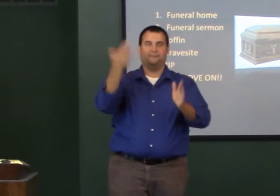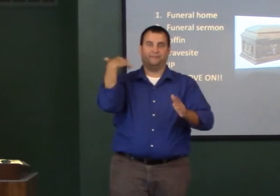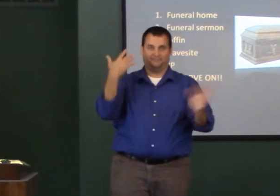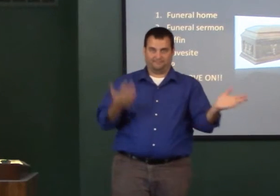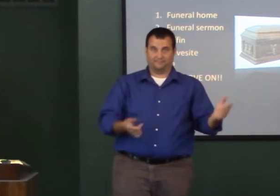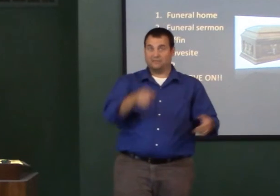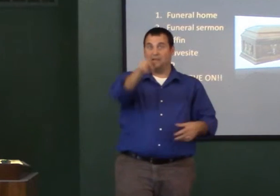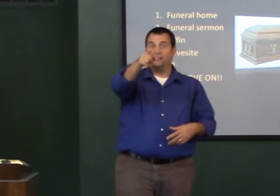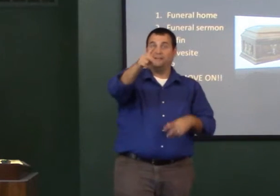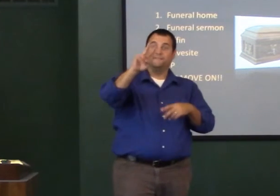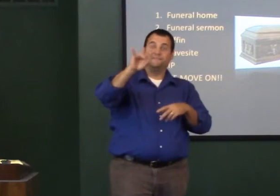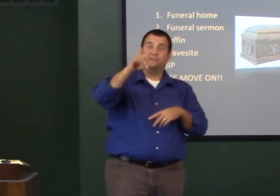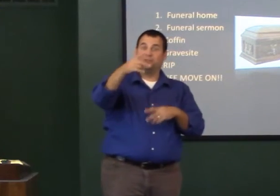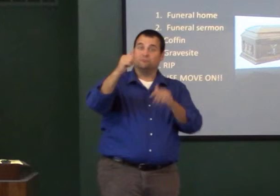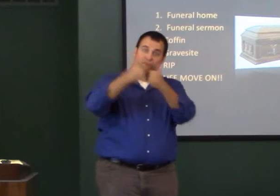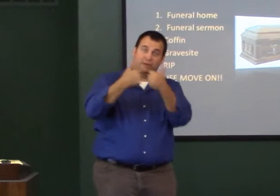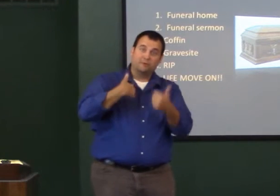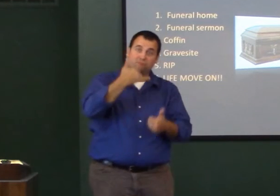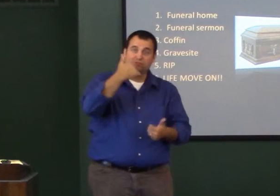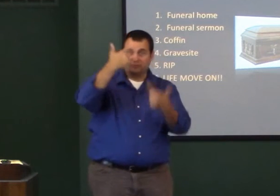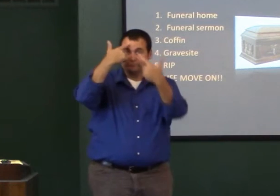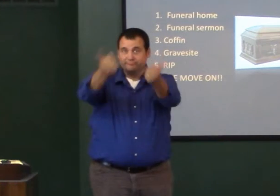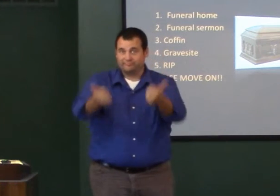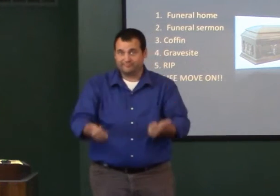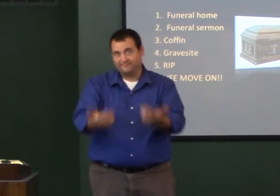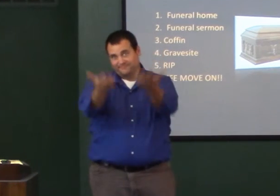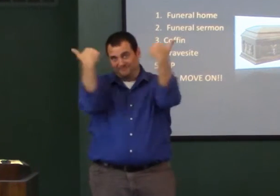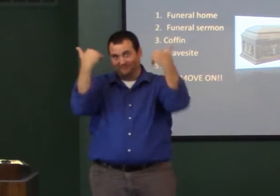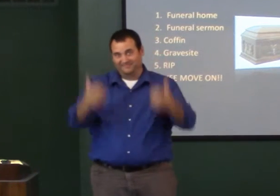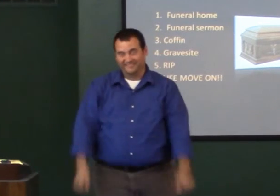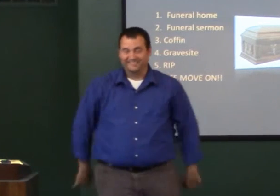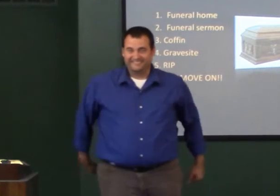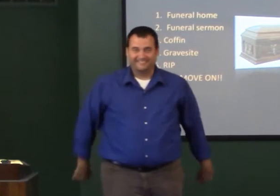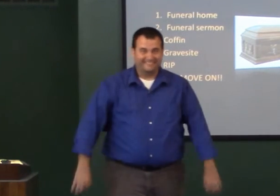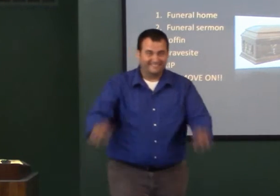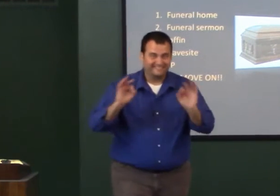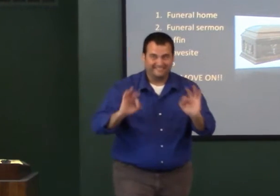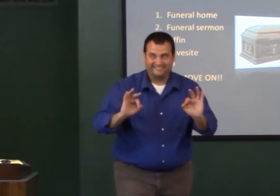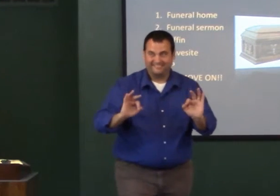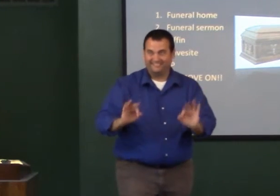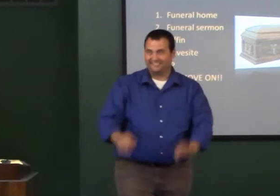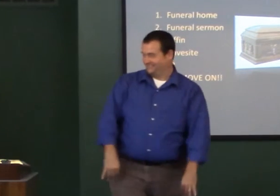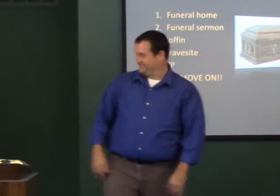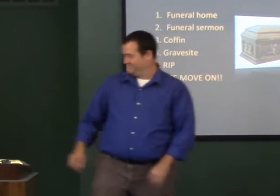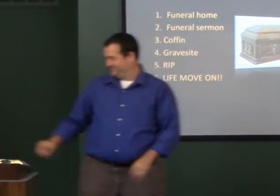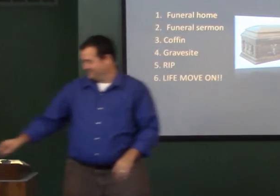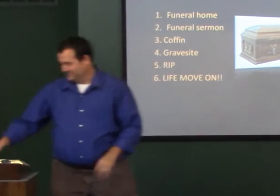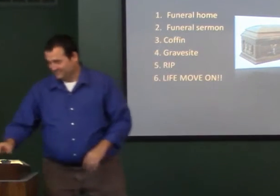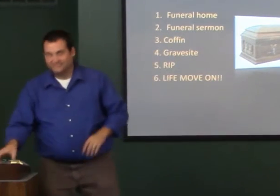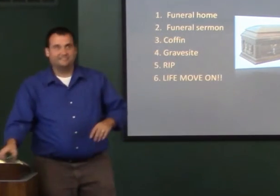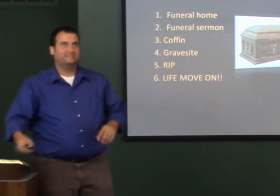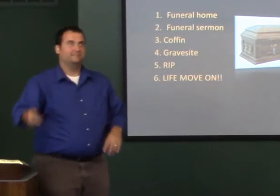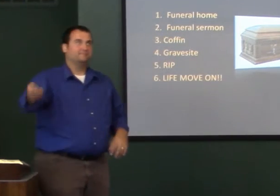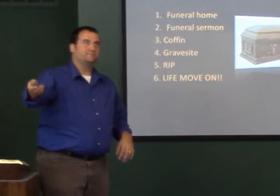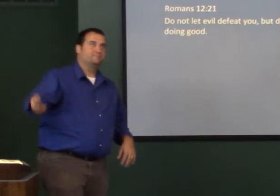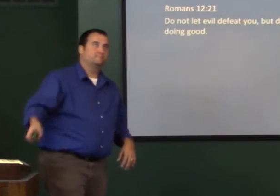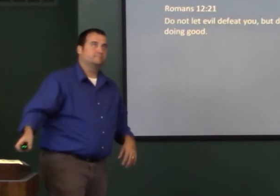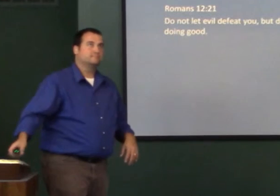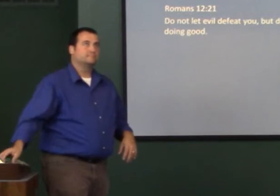So Calvin said that, you know, read. And if you go and, you know,